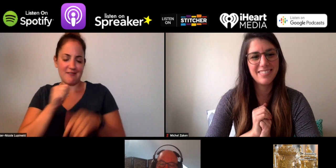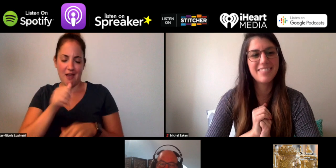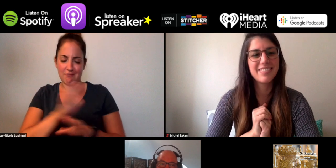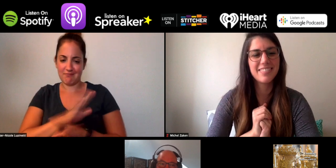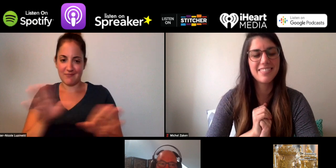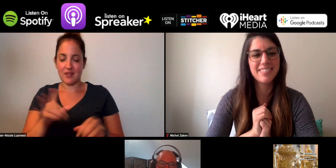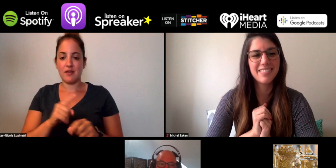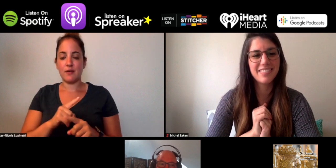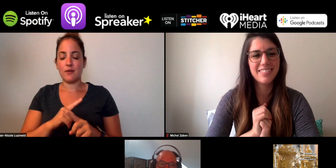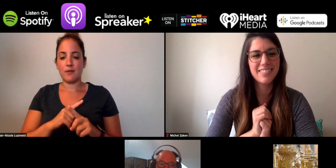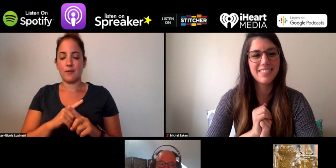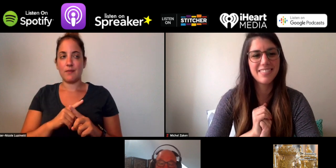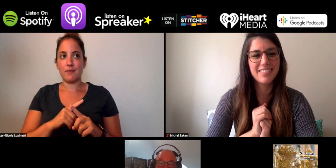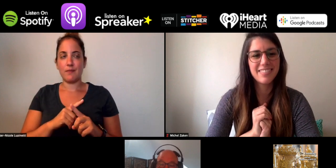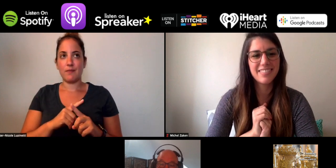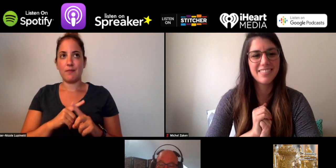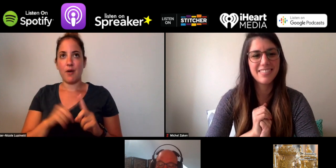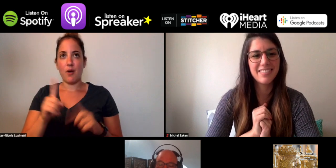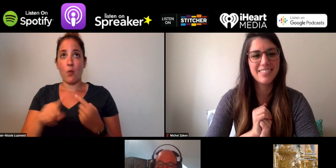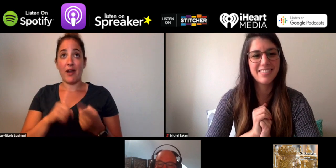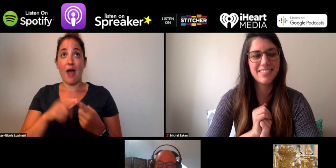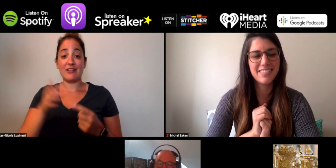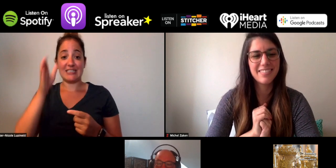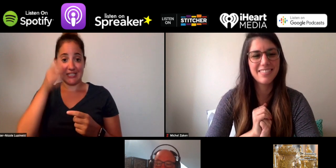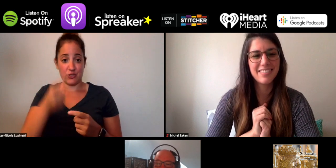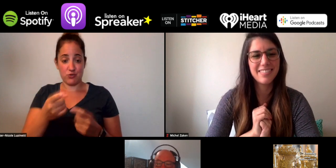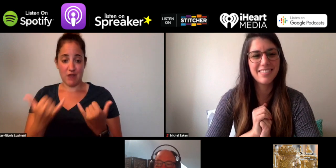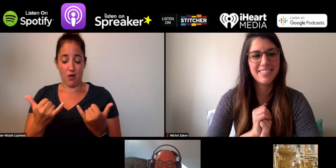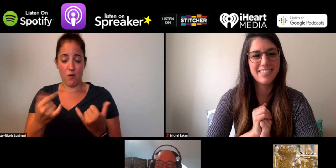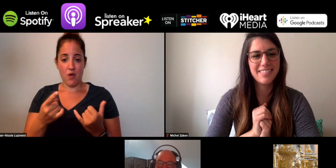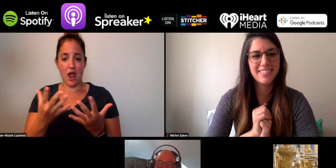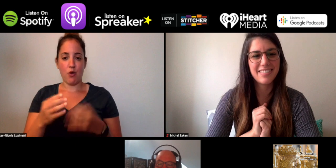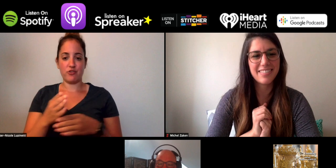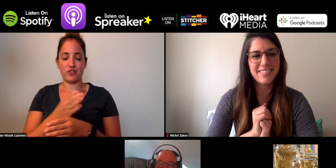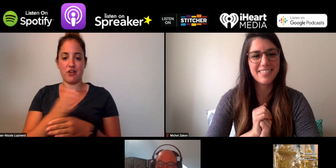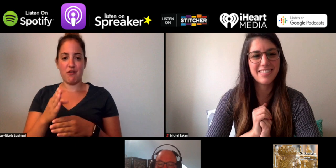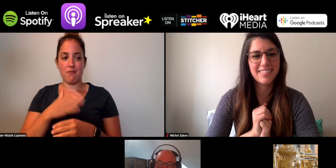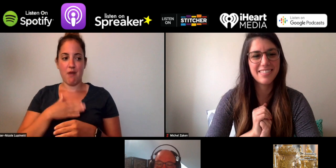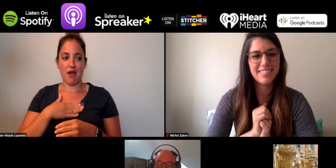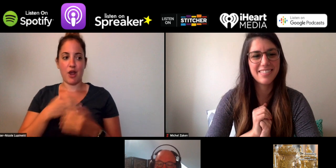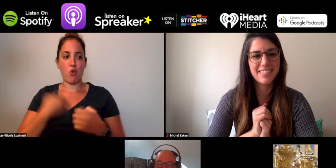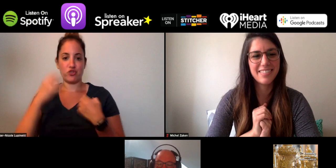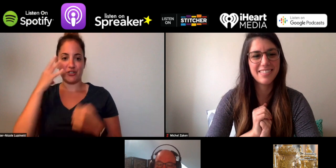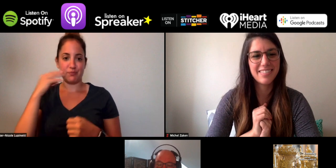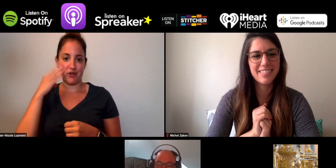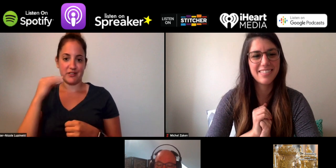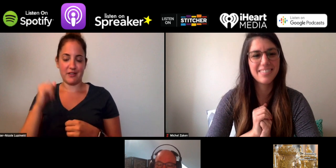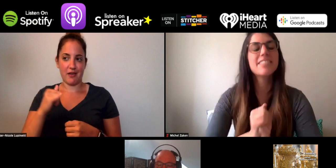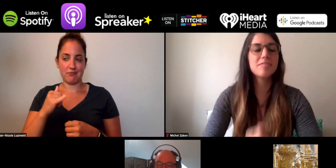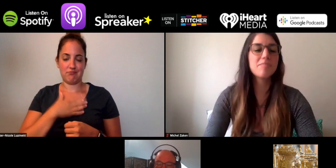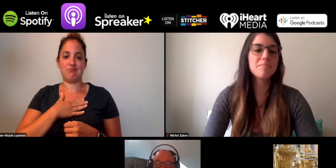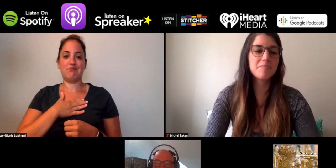when I was listening to you, I wanted to share the emotional experience that came up in